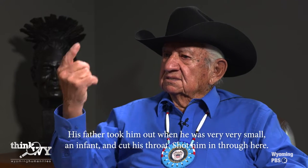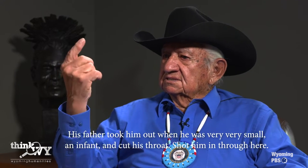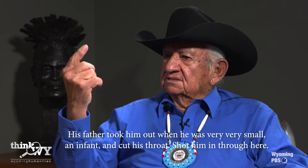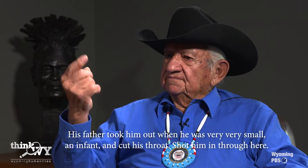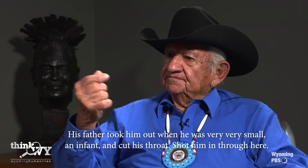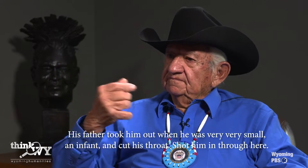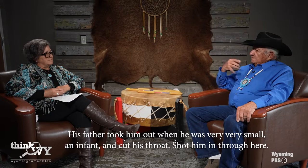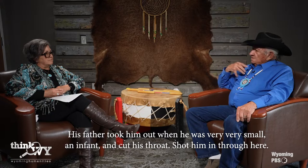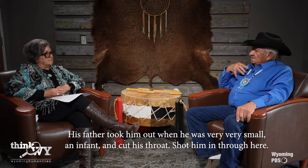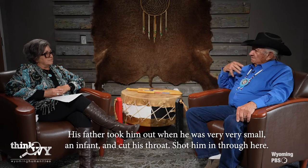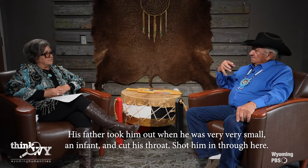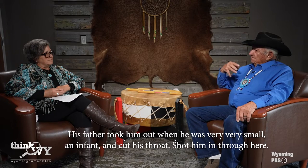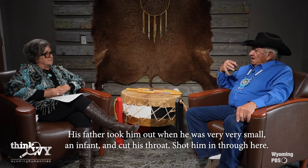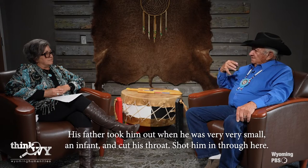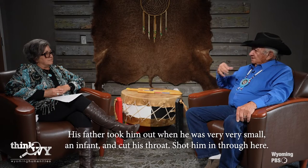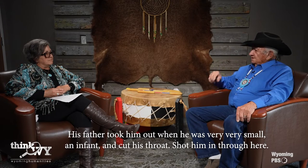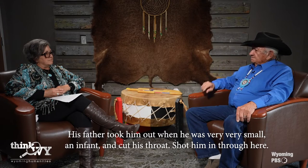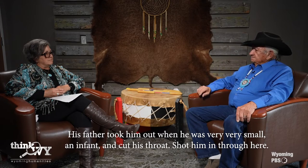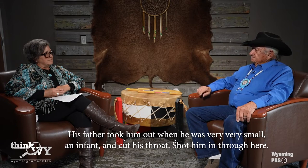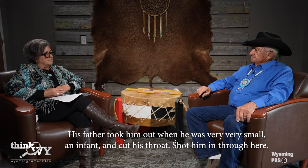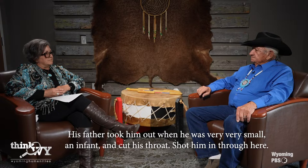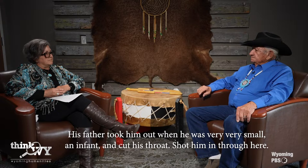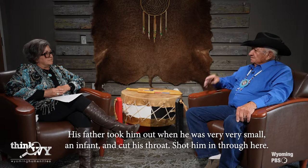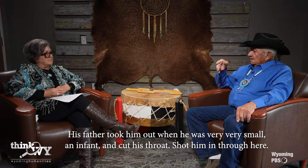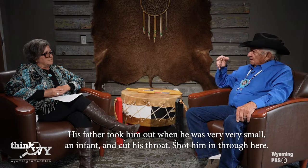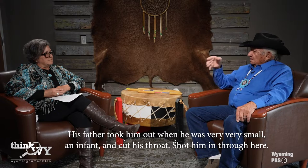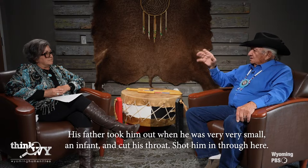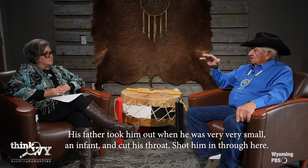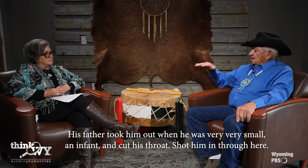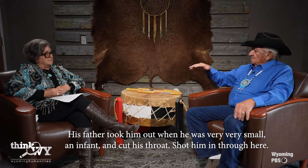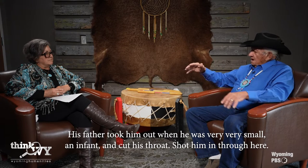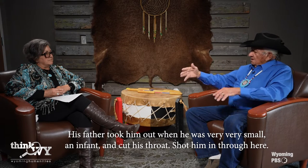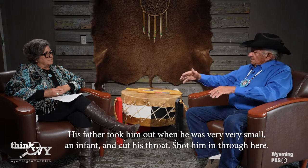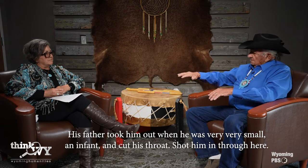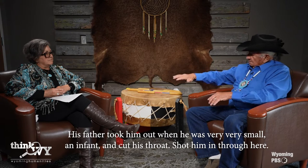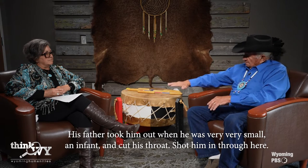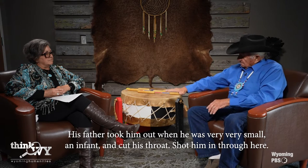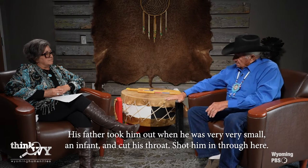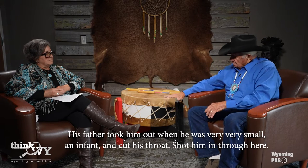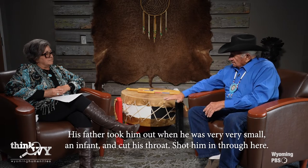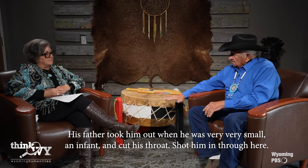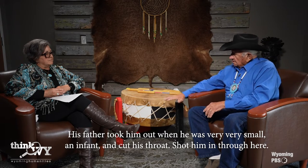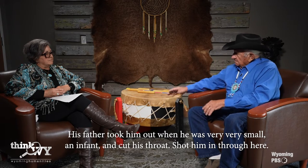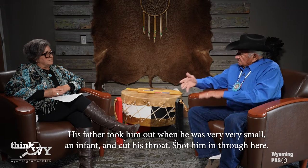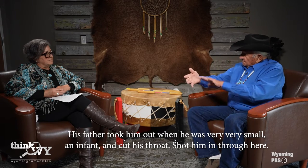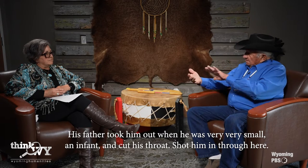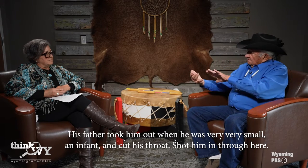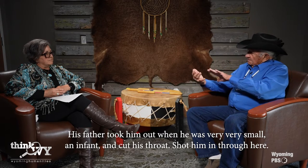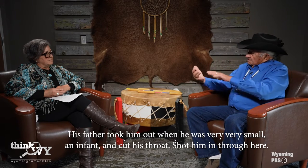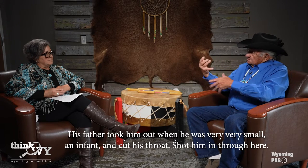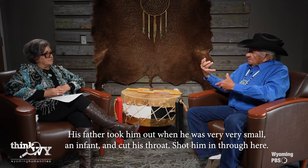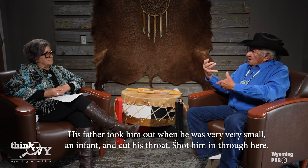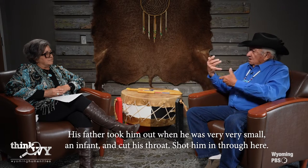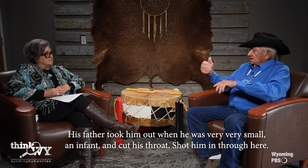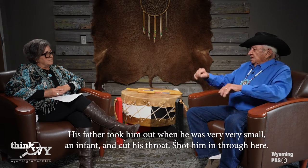His father took him out when he was very, very small, an